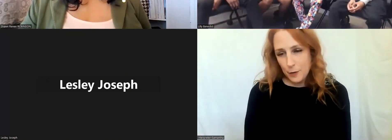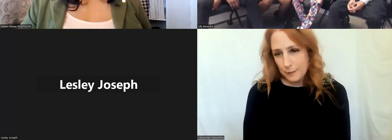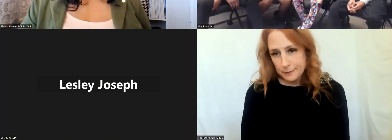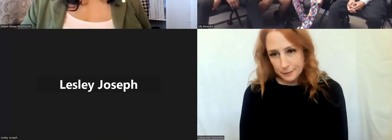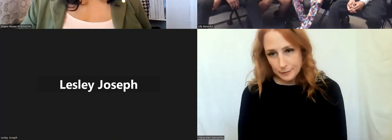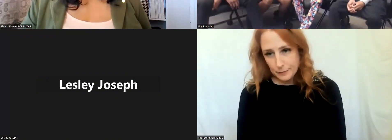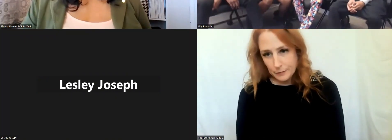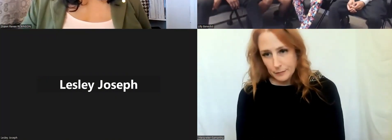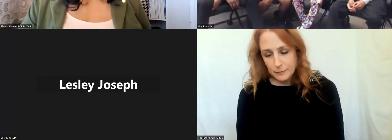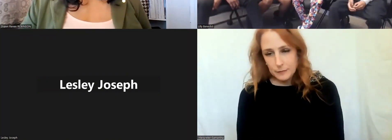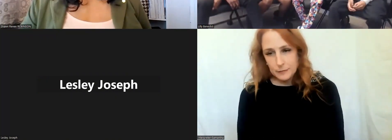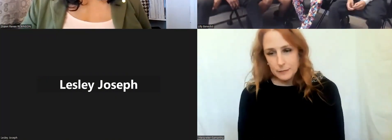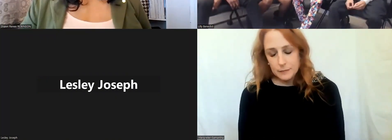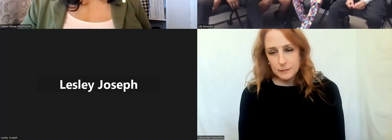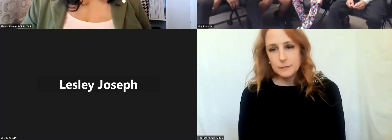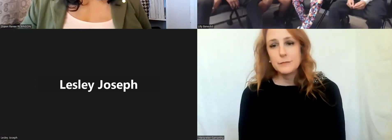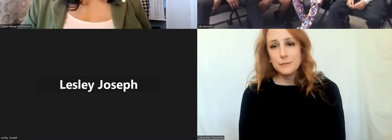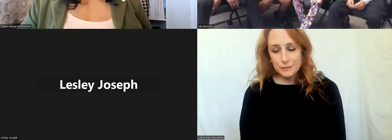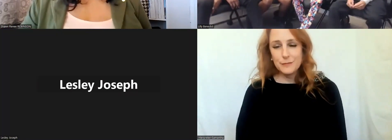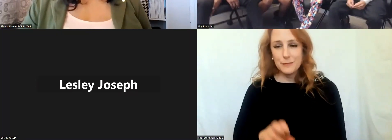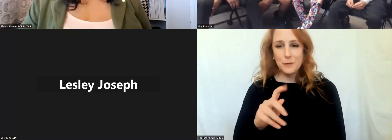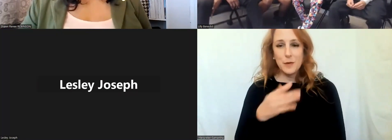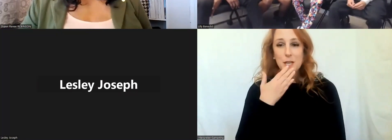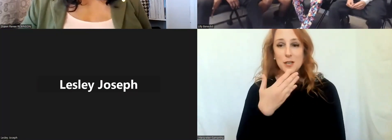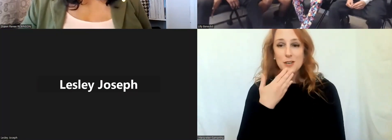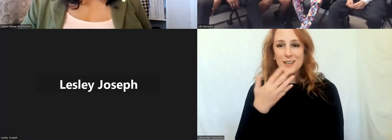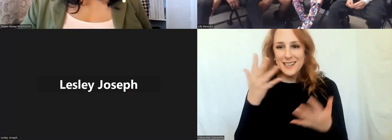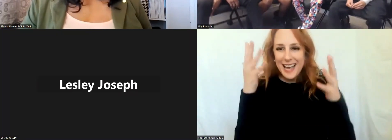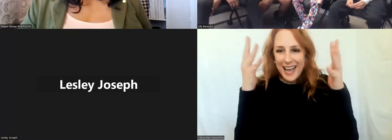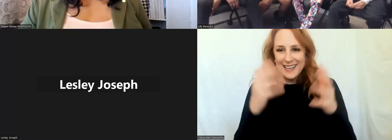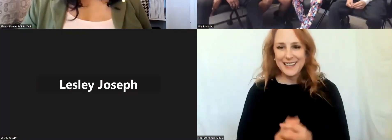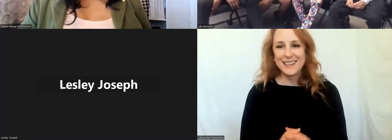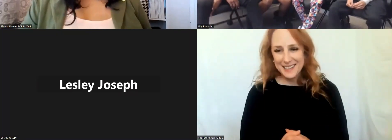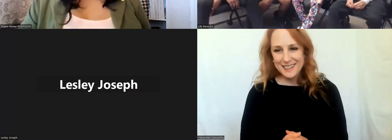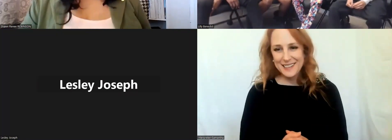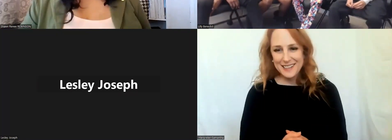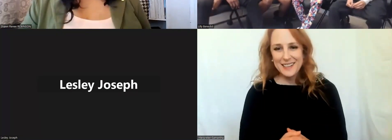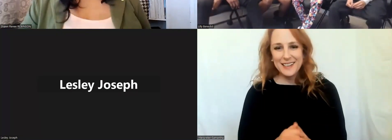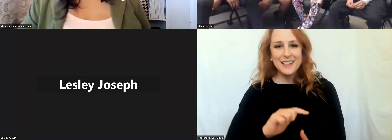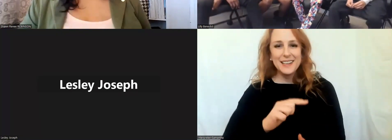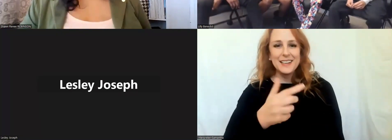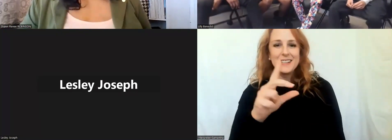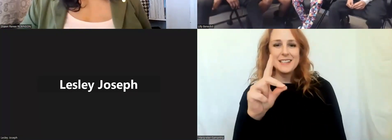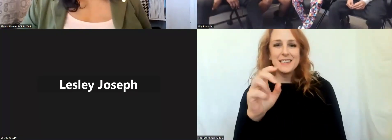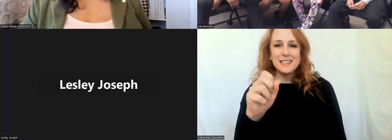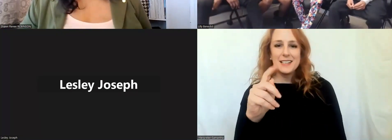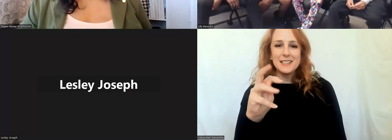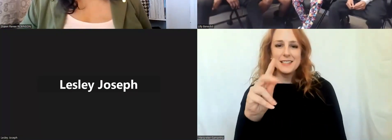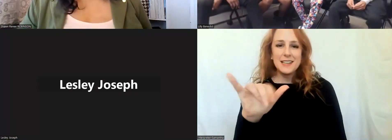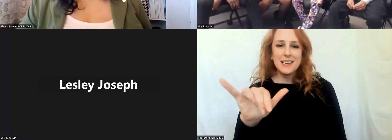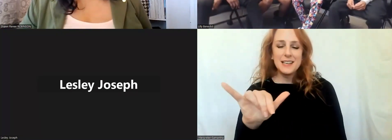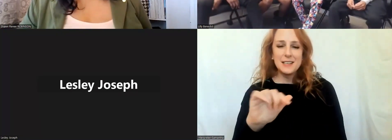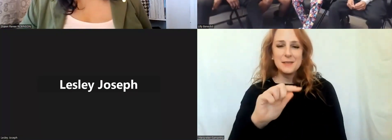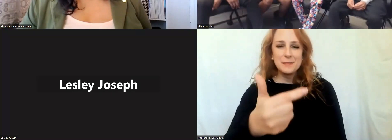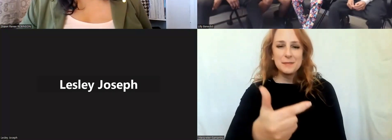came here. Good. Yay. And Destiny, what about you?